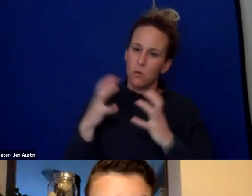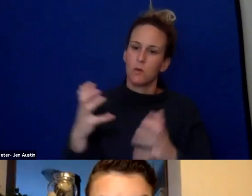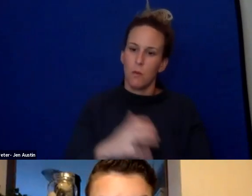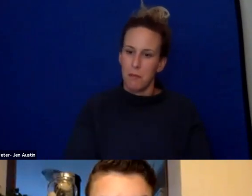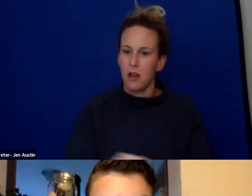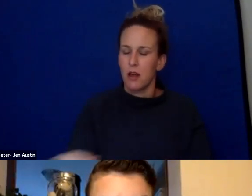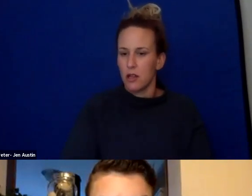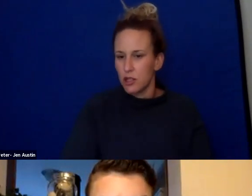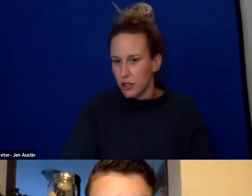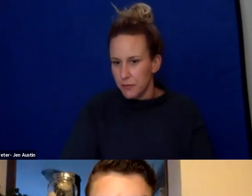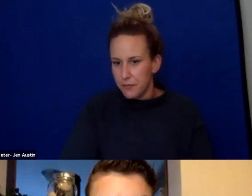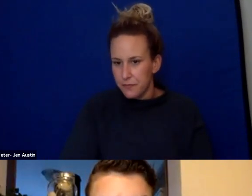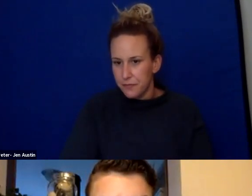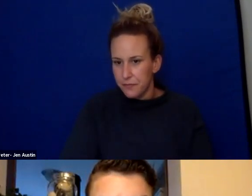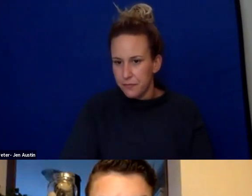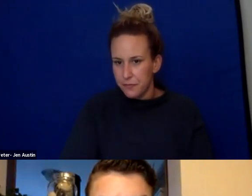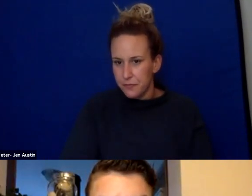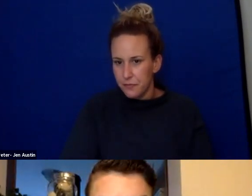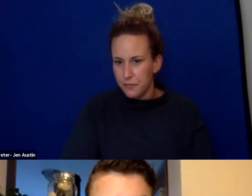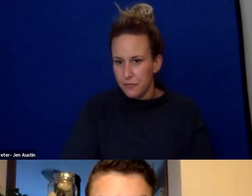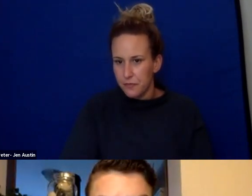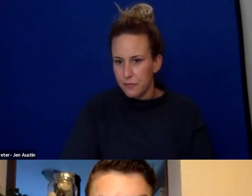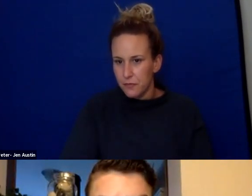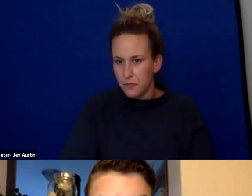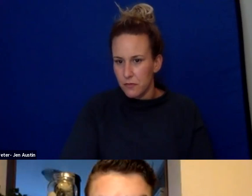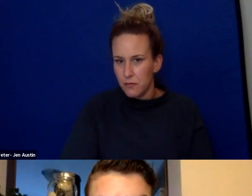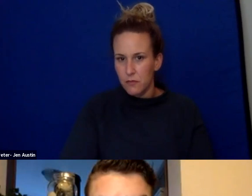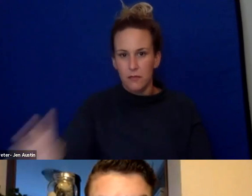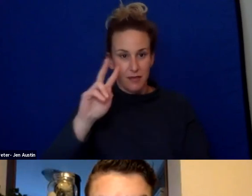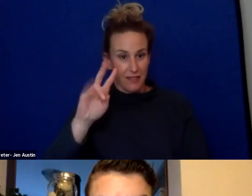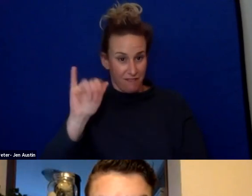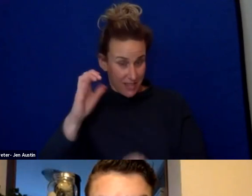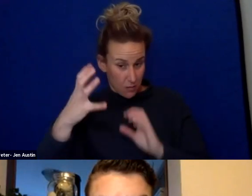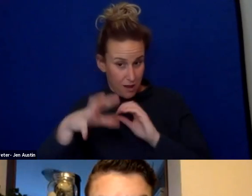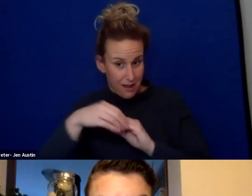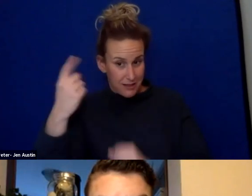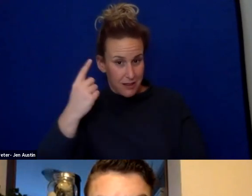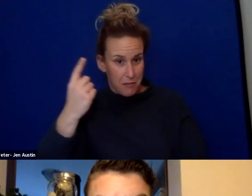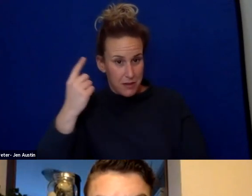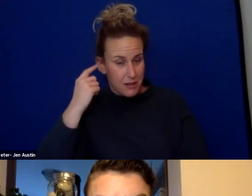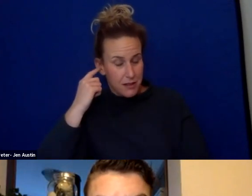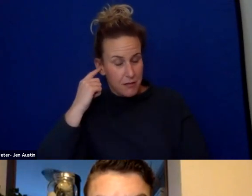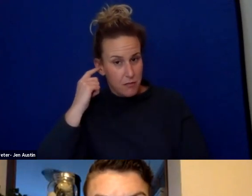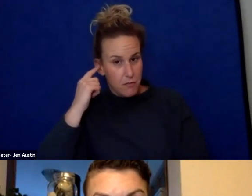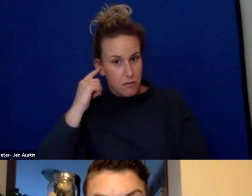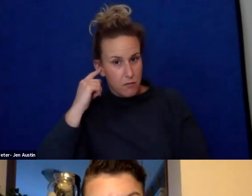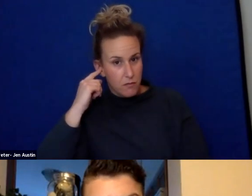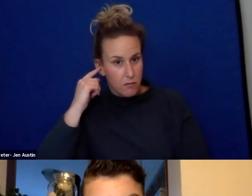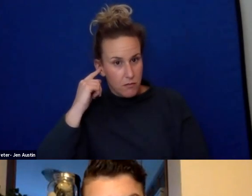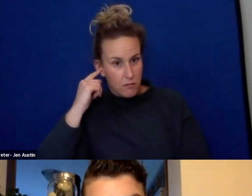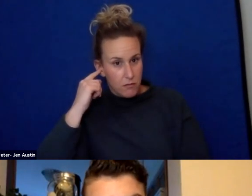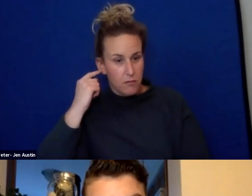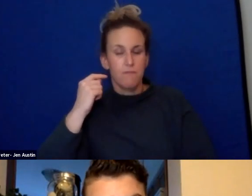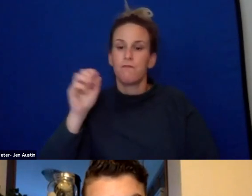that jess vic did you have anything else you wanted to add um i i do want to add